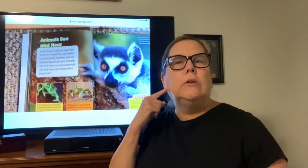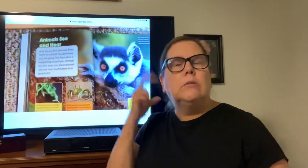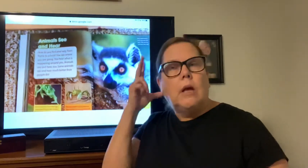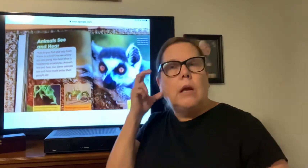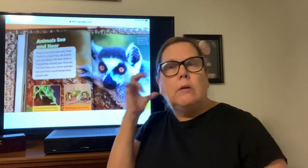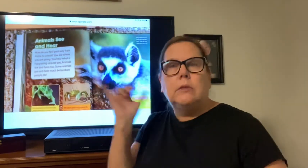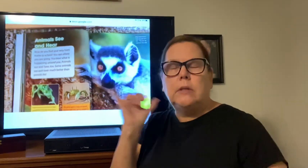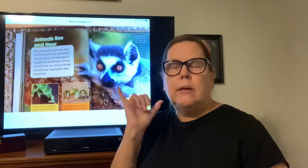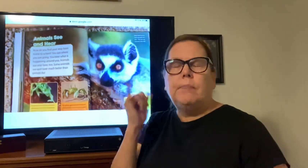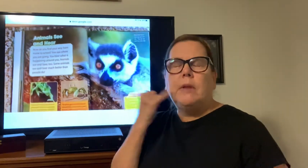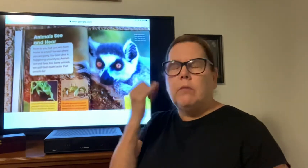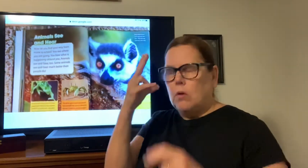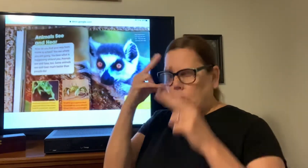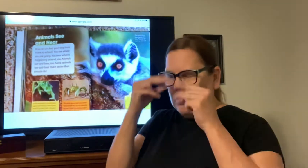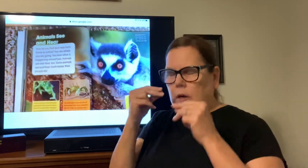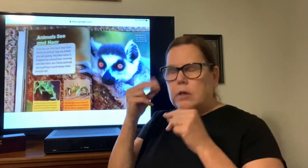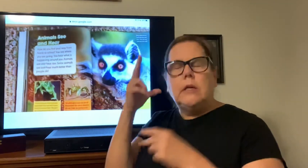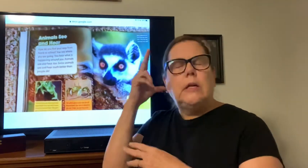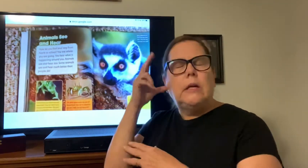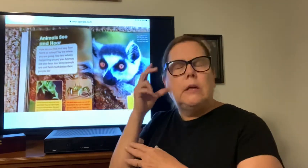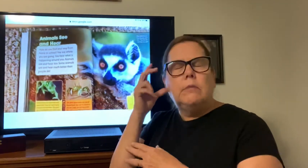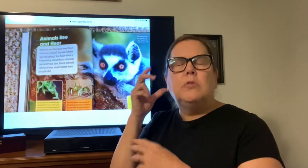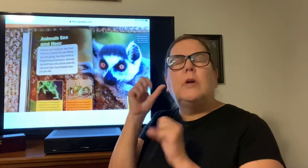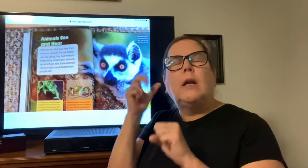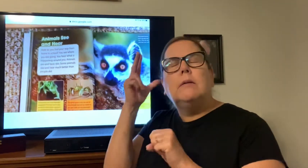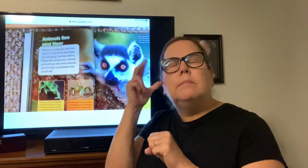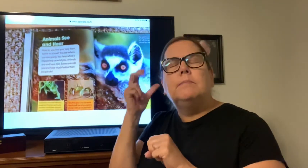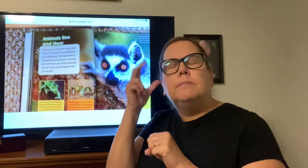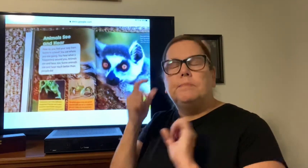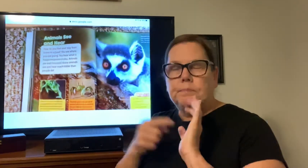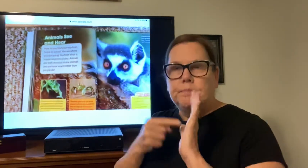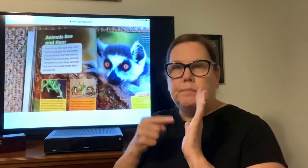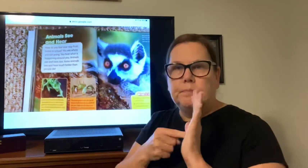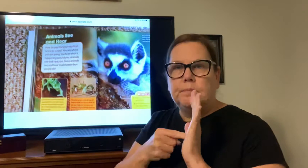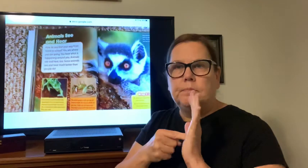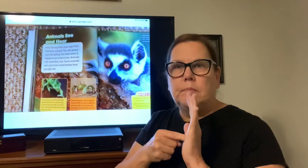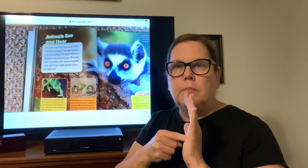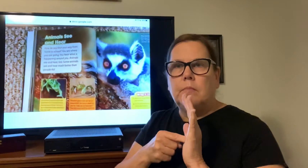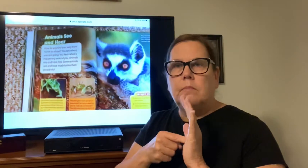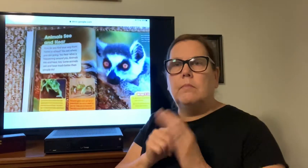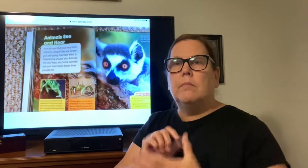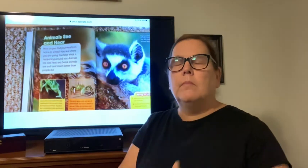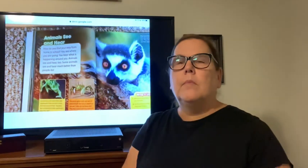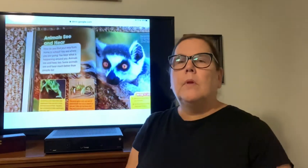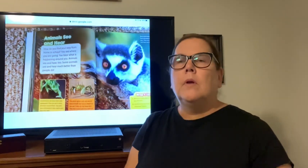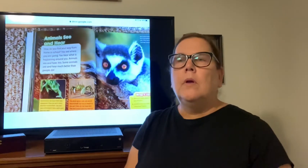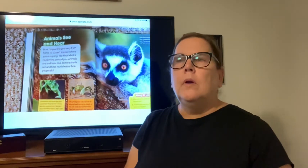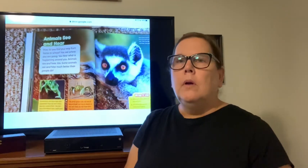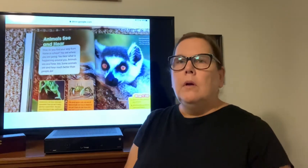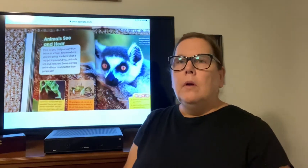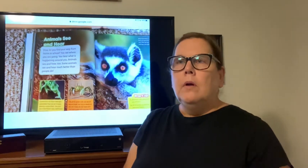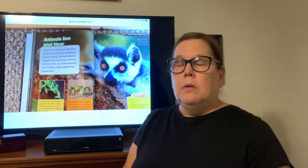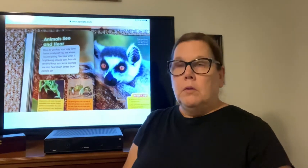you close your eyes and you just listen, right? You close your eyes, you can't see anything. I bet you'll be able